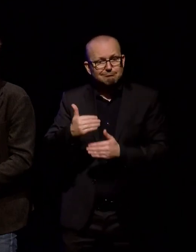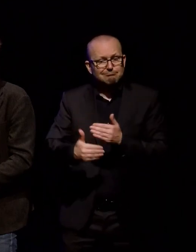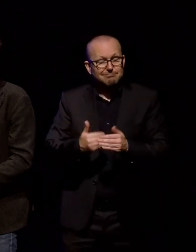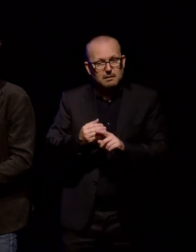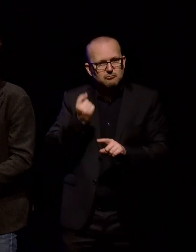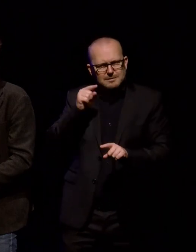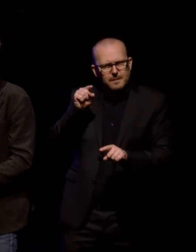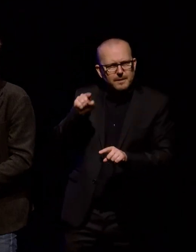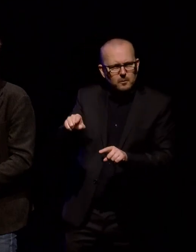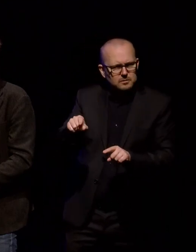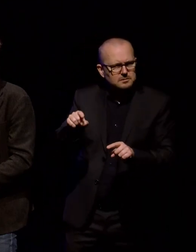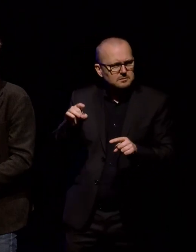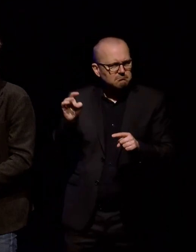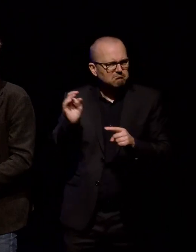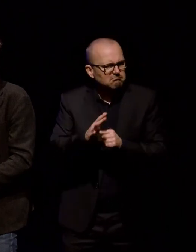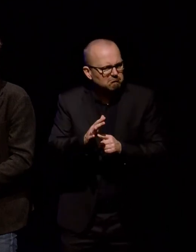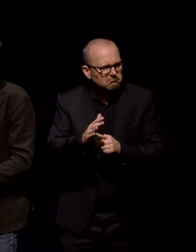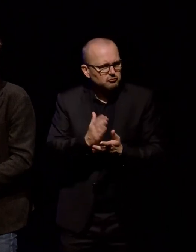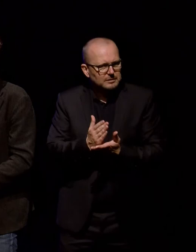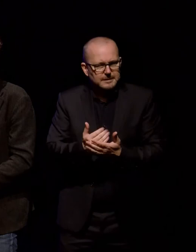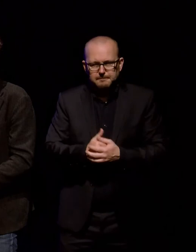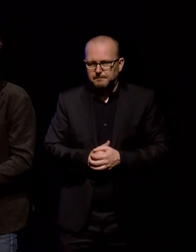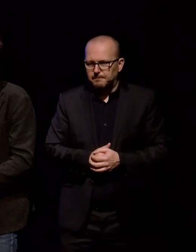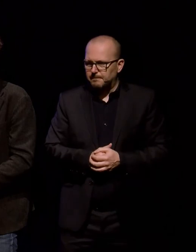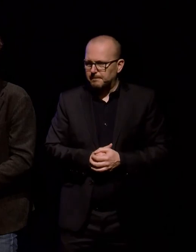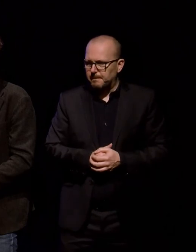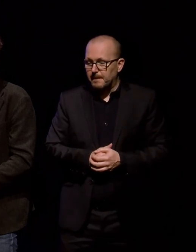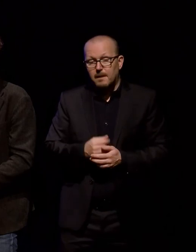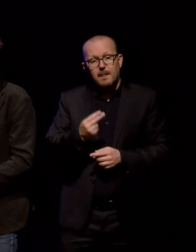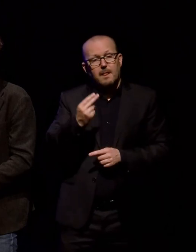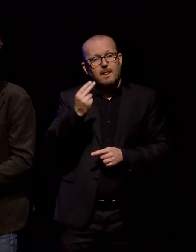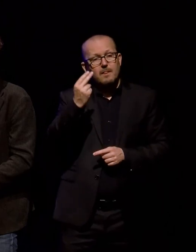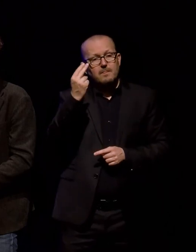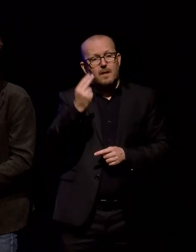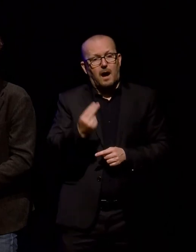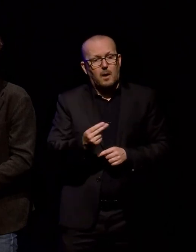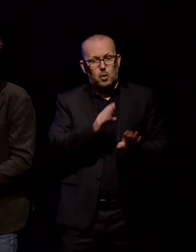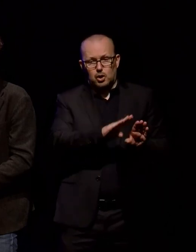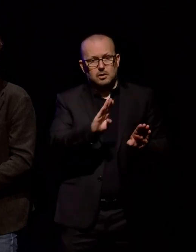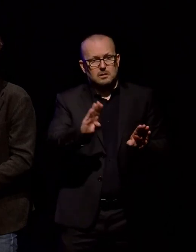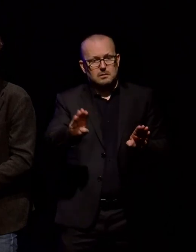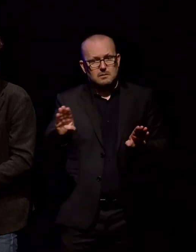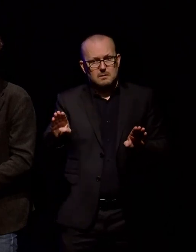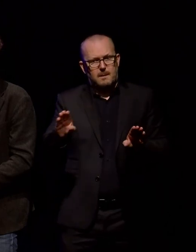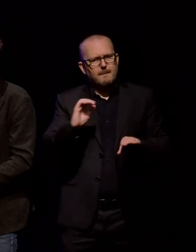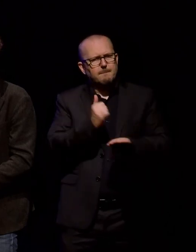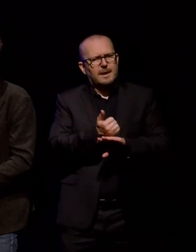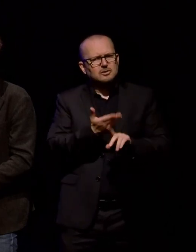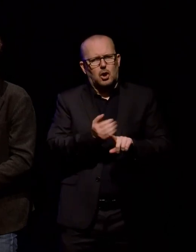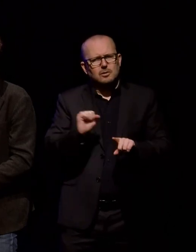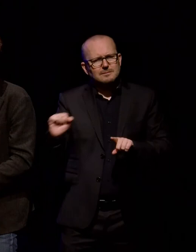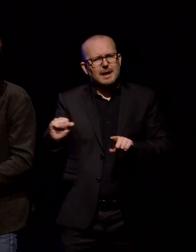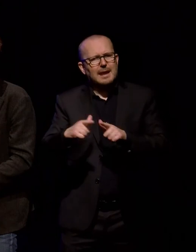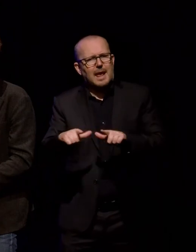to lots of parts of the exhibition was the artworks are all Kuninjku words, and to sort of